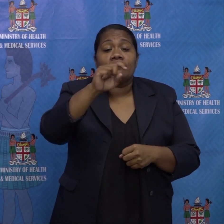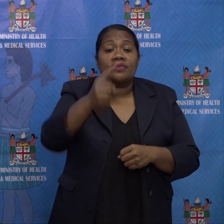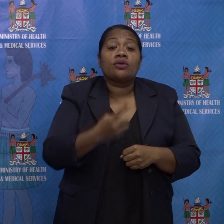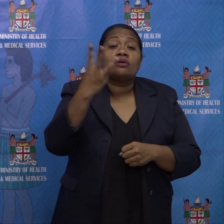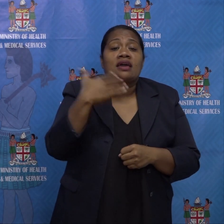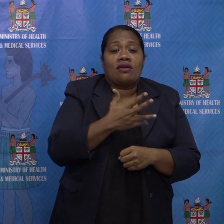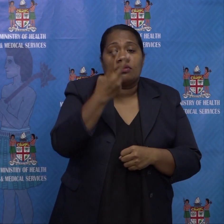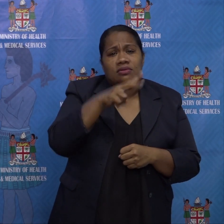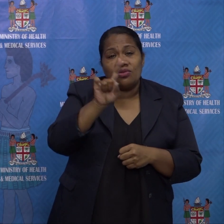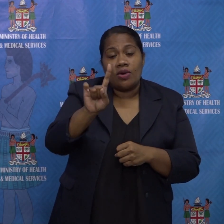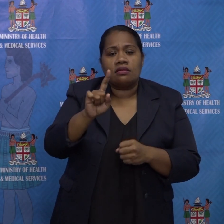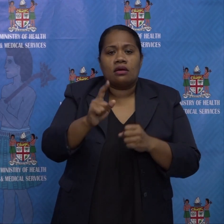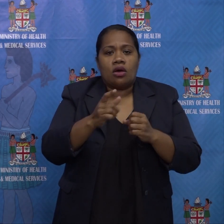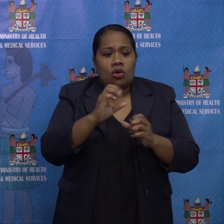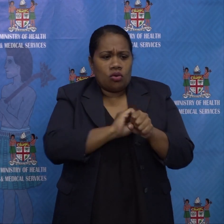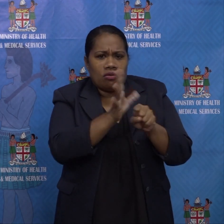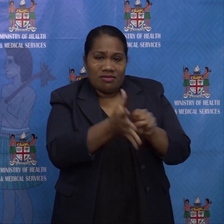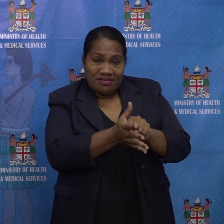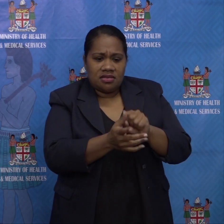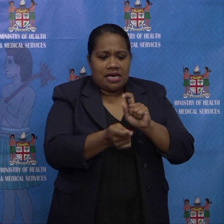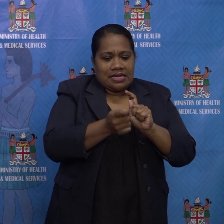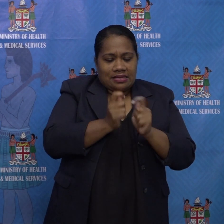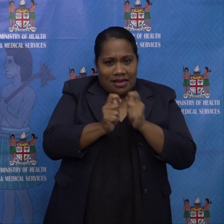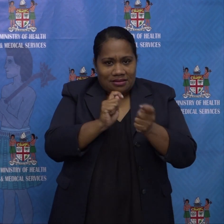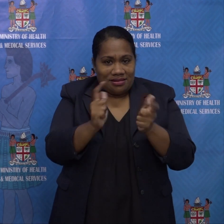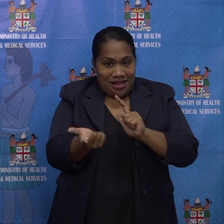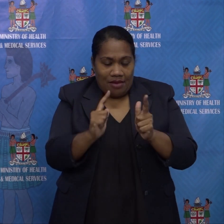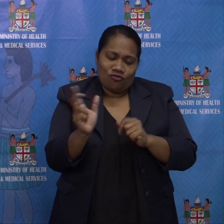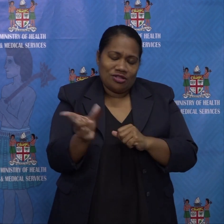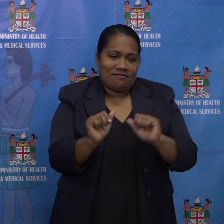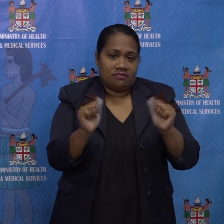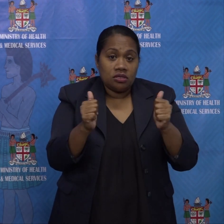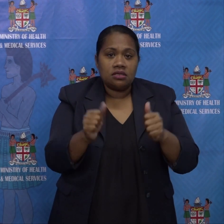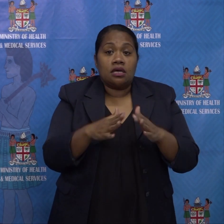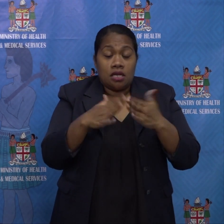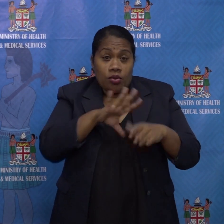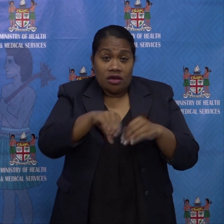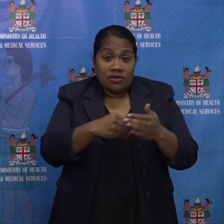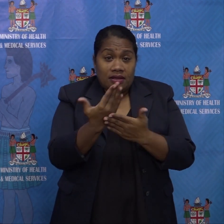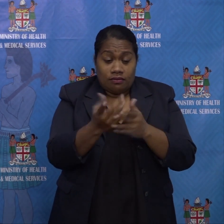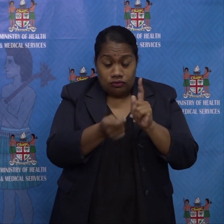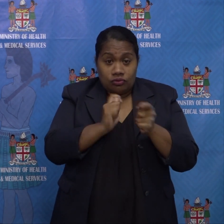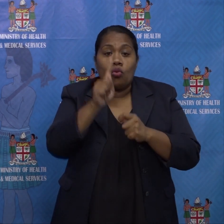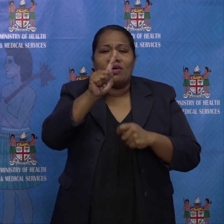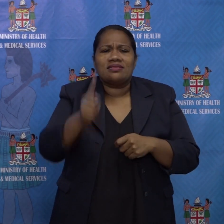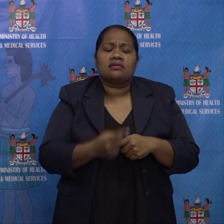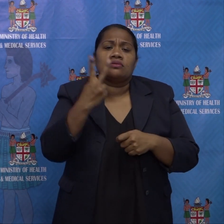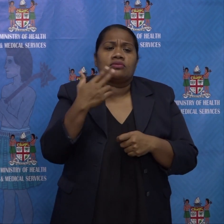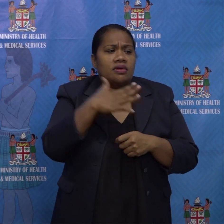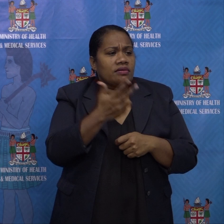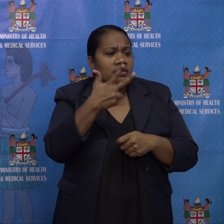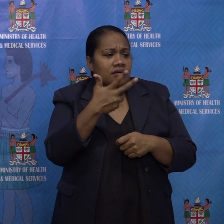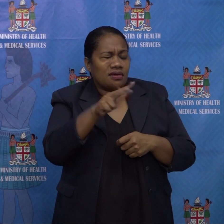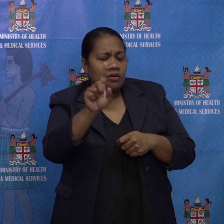58,321 COVID-19 lab tests have been conducted, and our daily average of testing is now 1,281 tests per